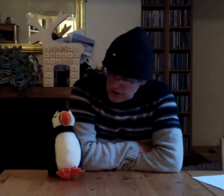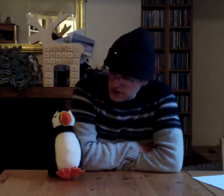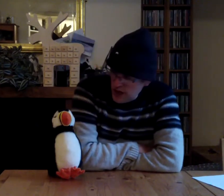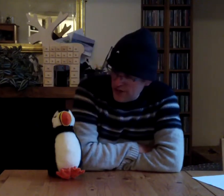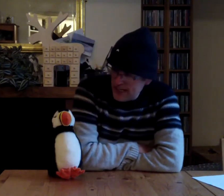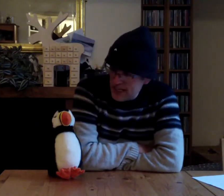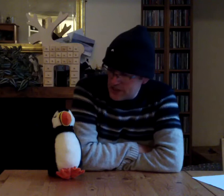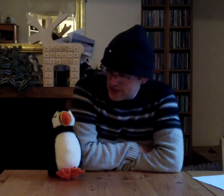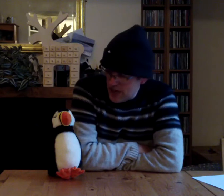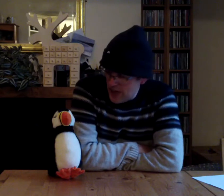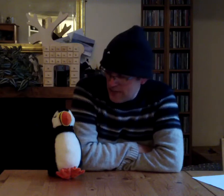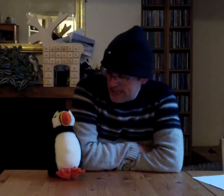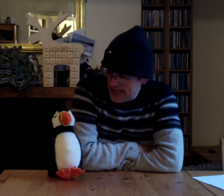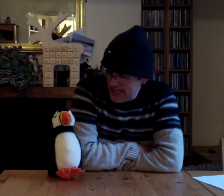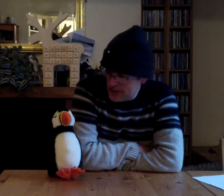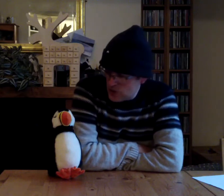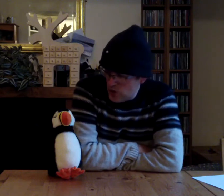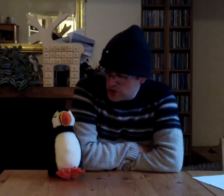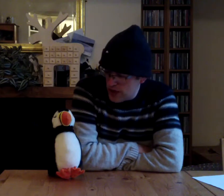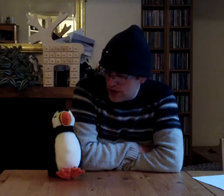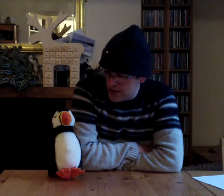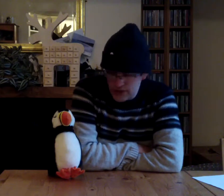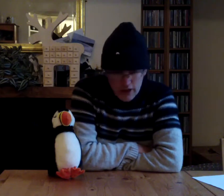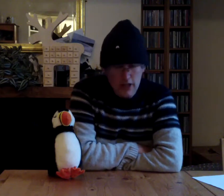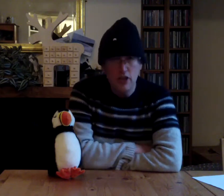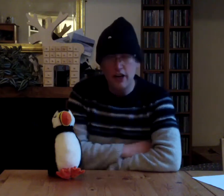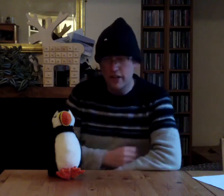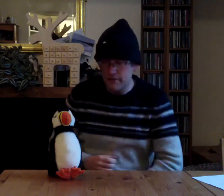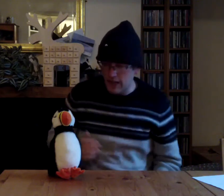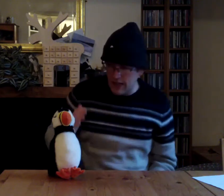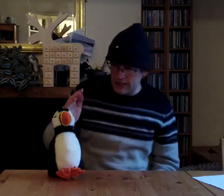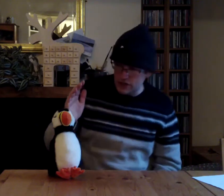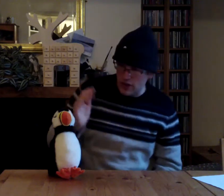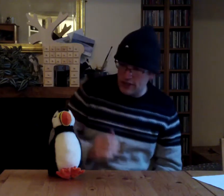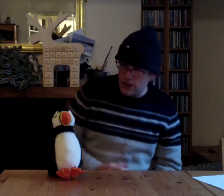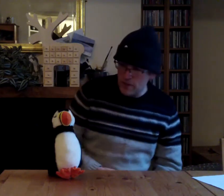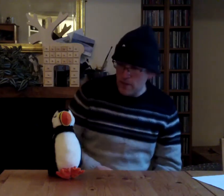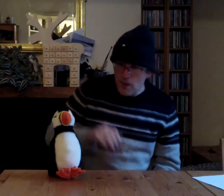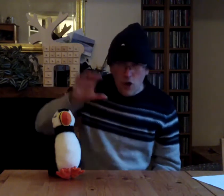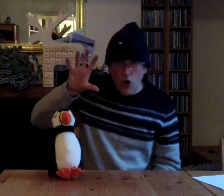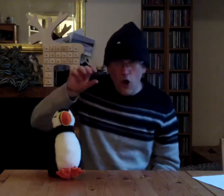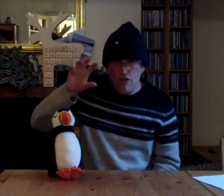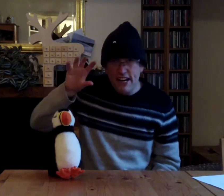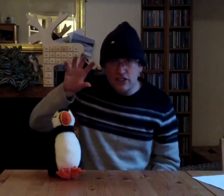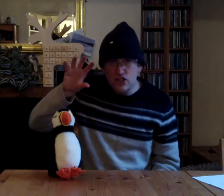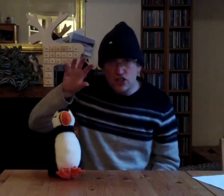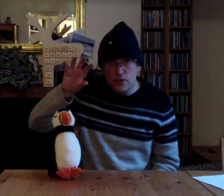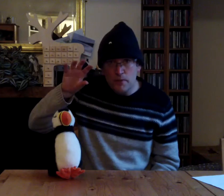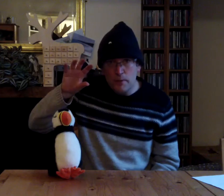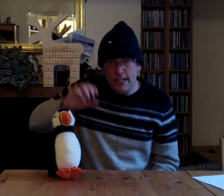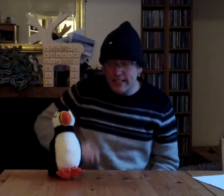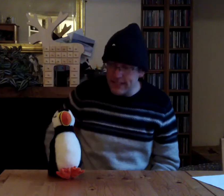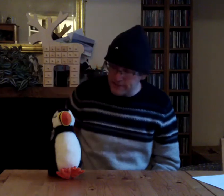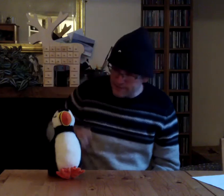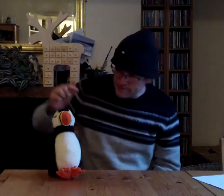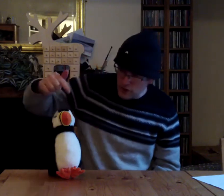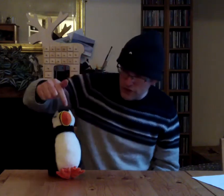So yes, he is also, he's kind of, he's got his orange beak,